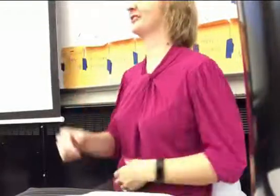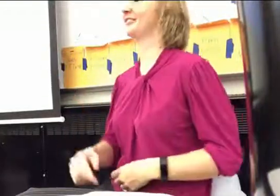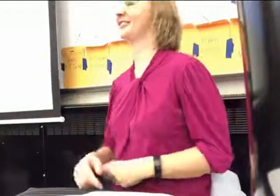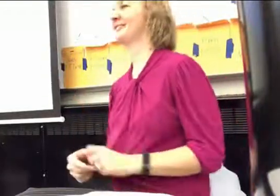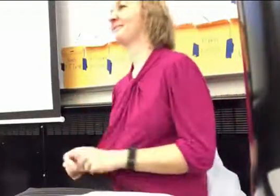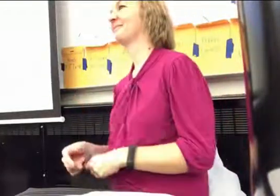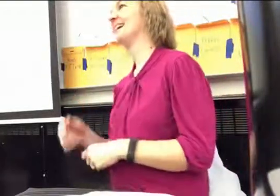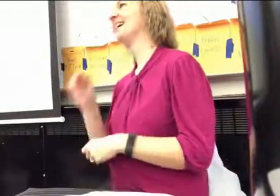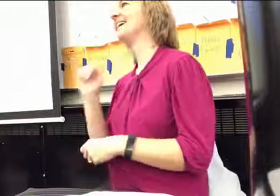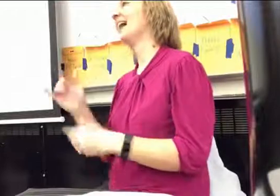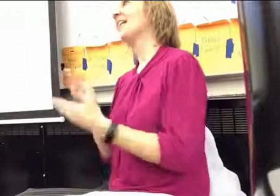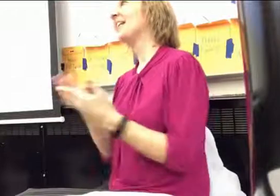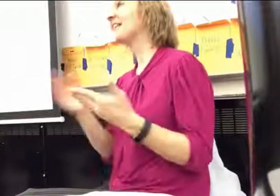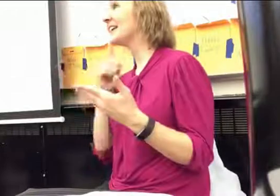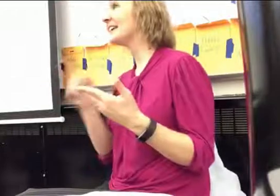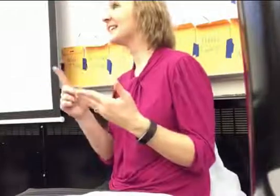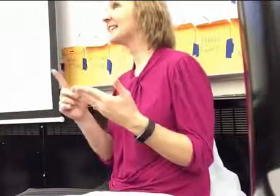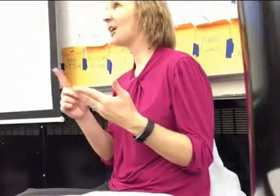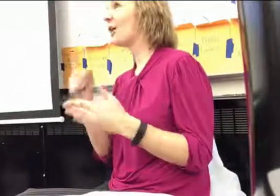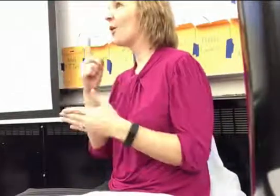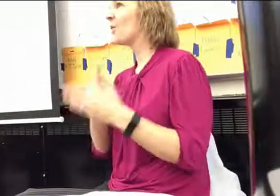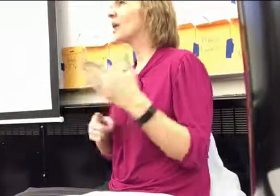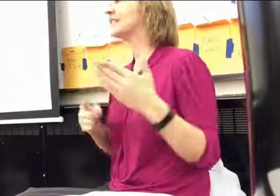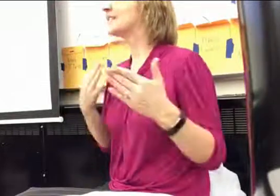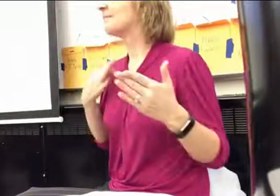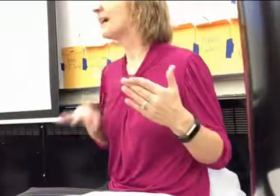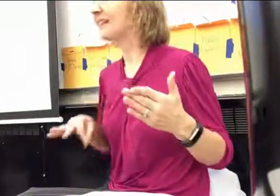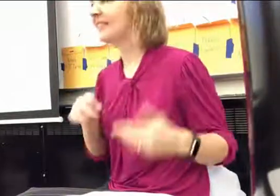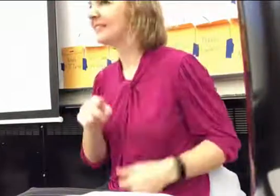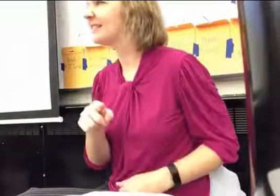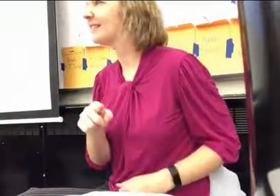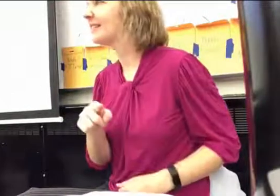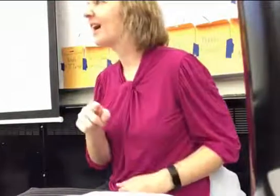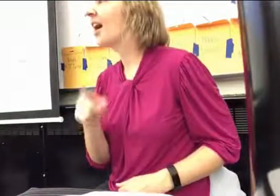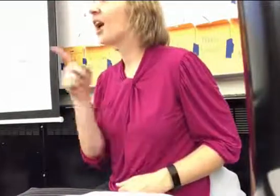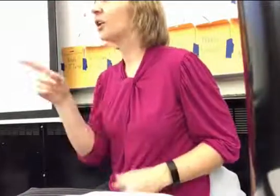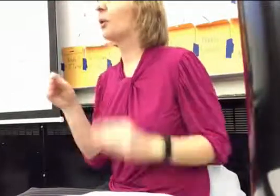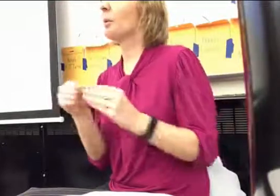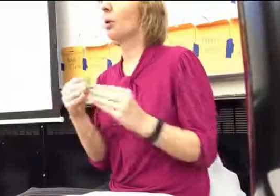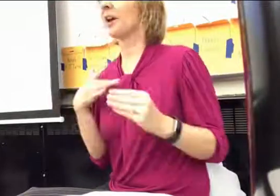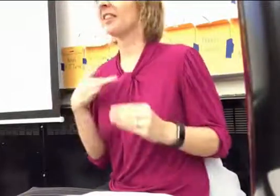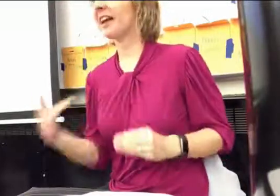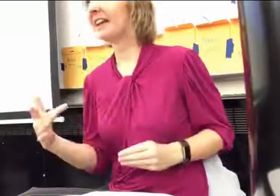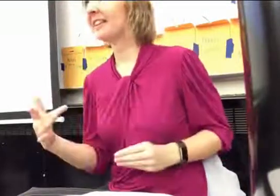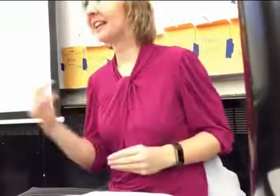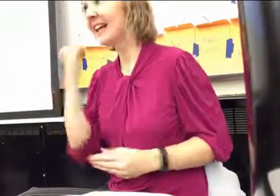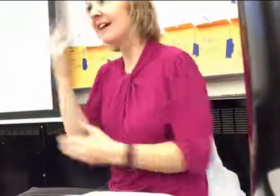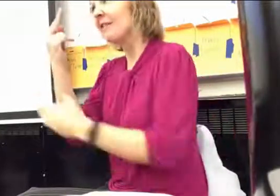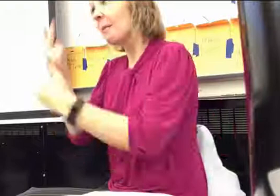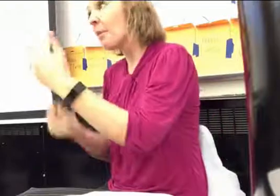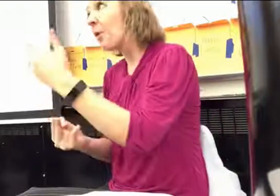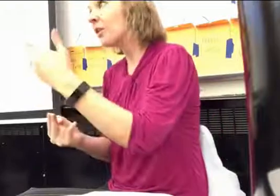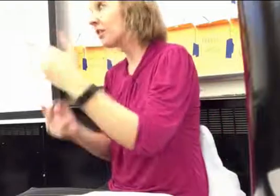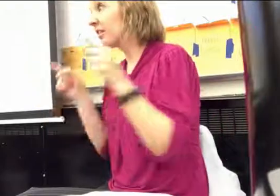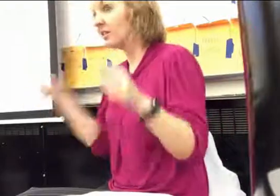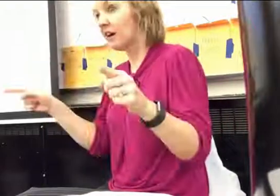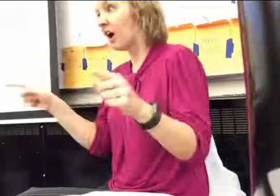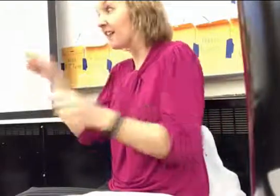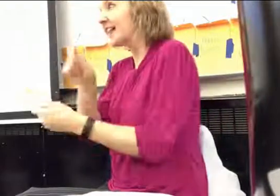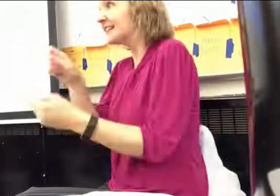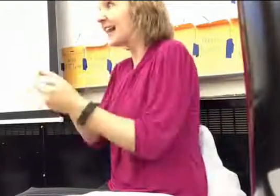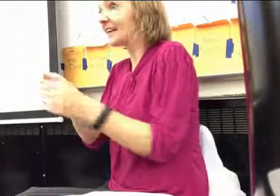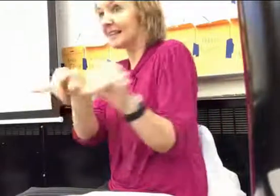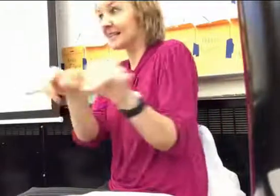Now, the thing is, though, is what is the benefit of this? Are you more likely, if both Xbox are the exact same